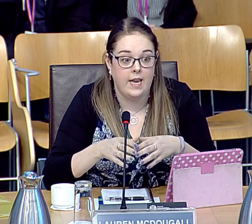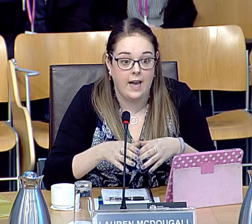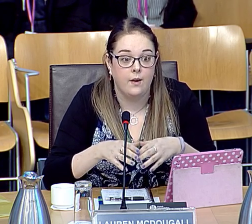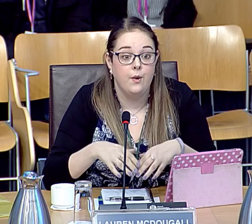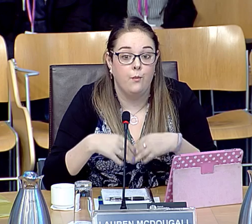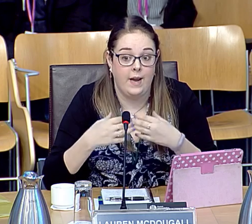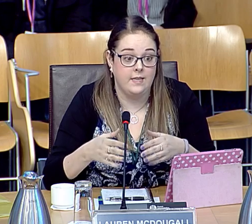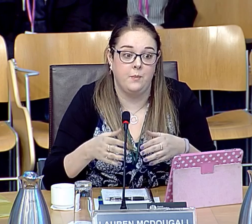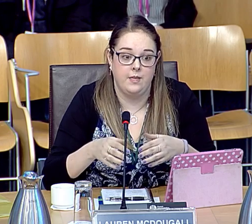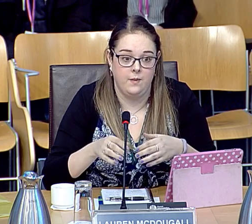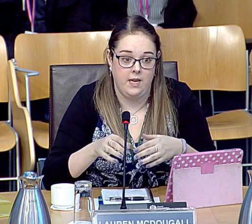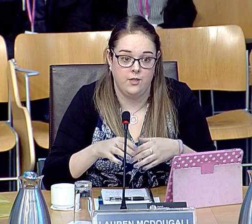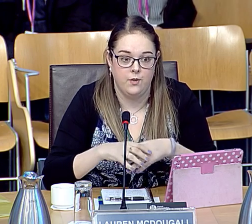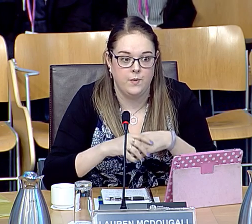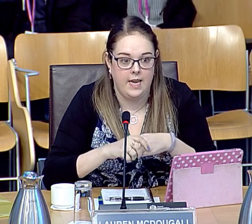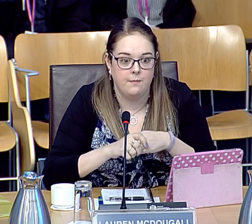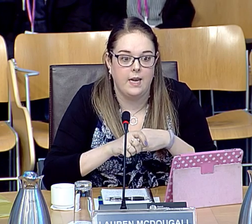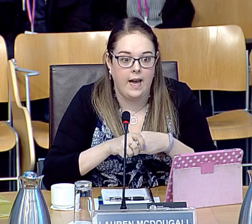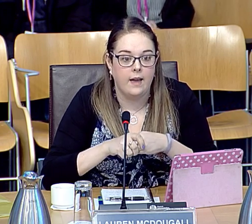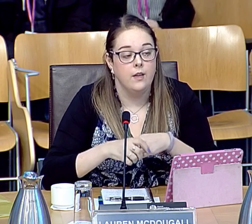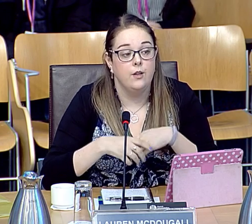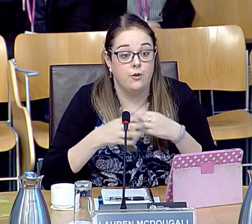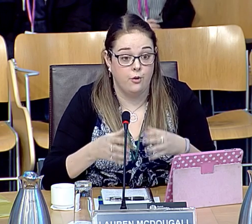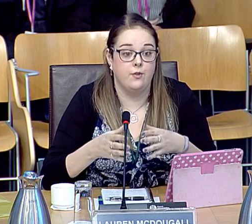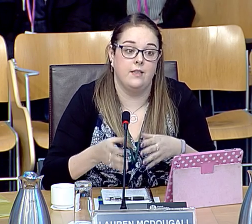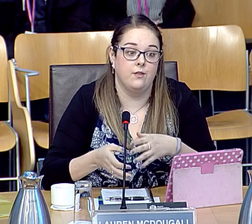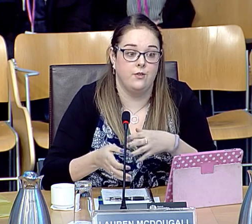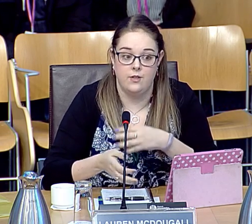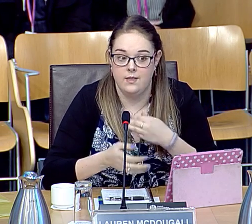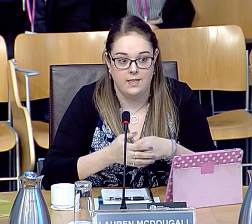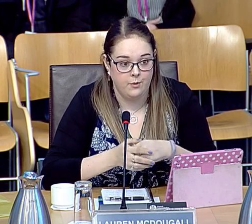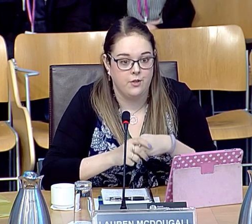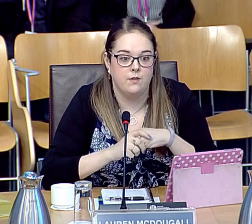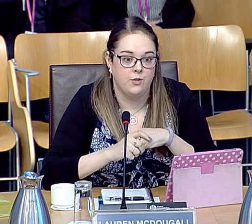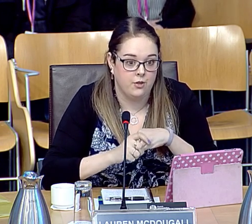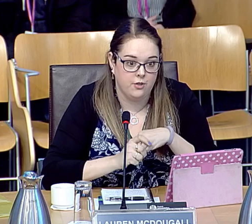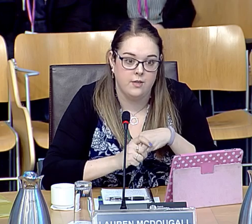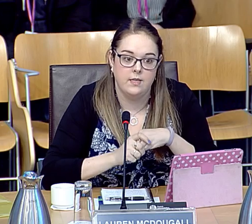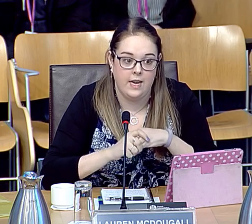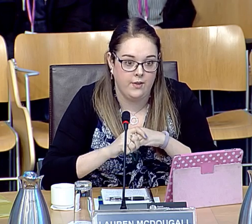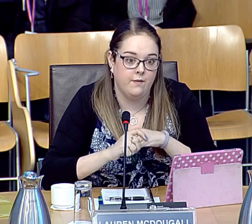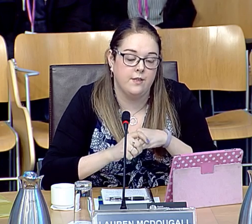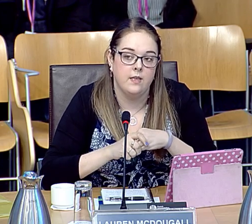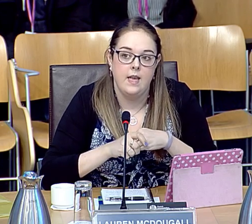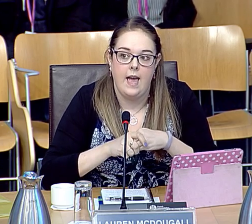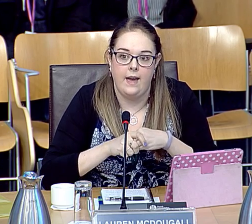at widening participation. So it was aimed at your non-traditional students, disabled students, mature students, care leavers, and